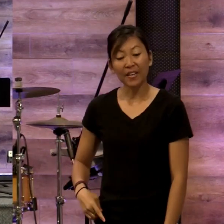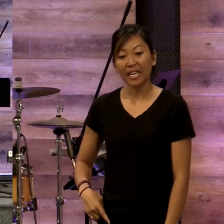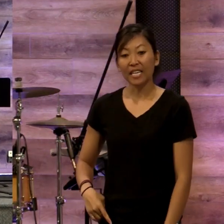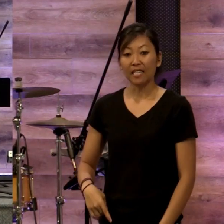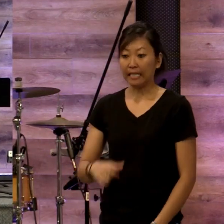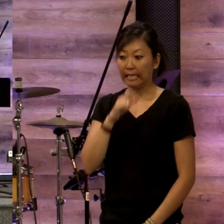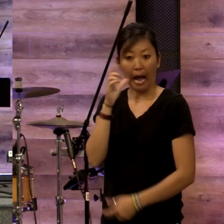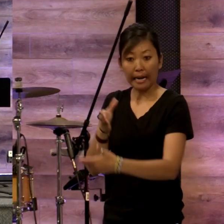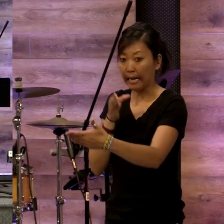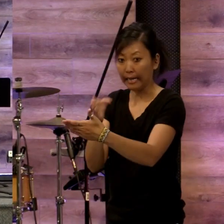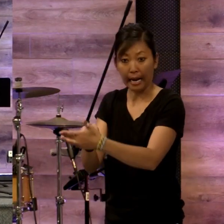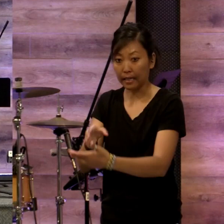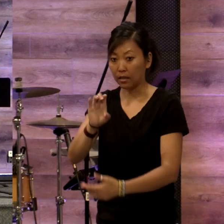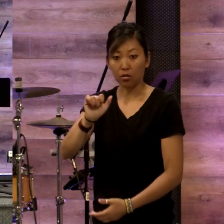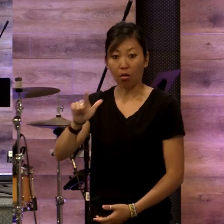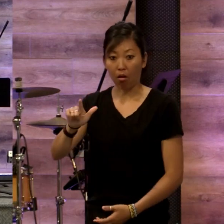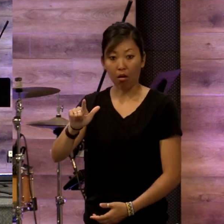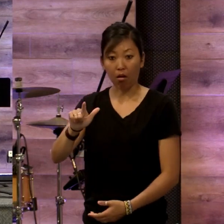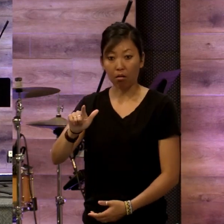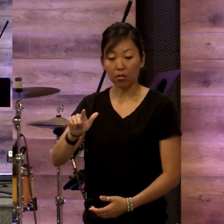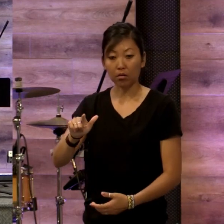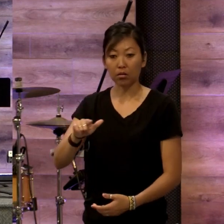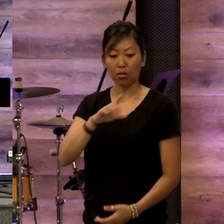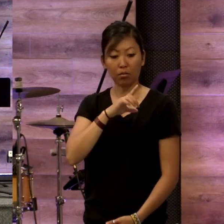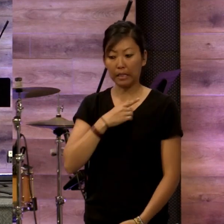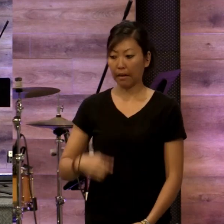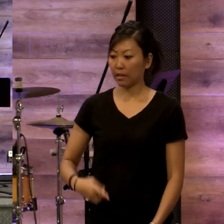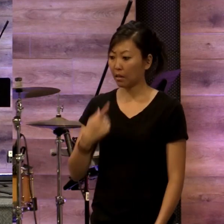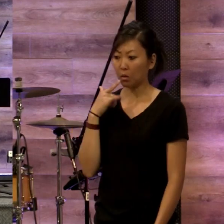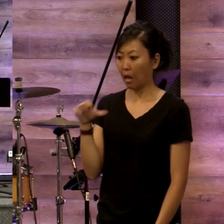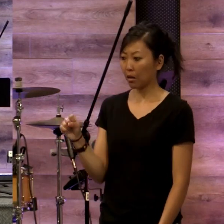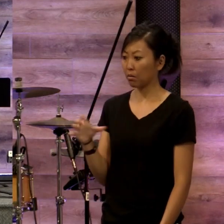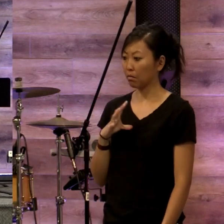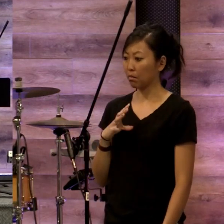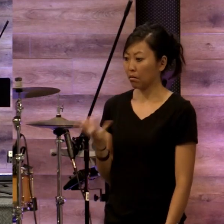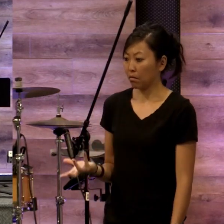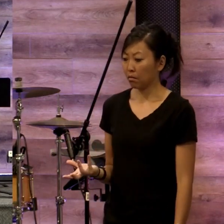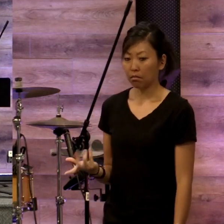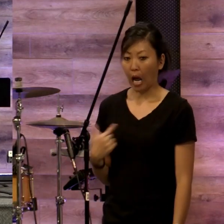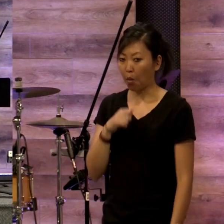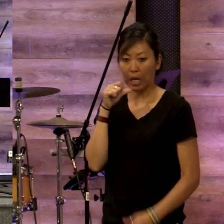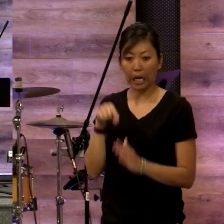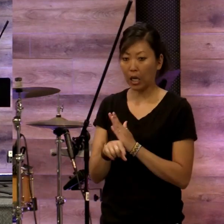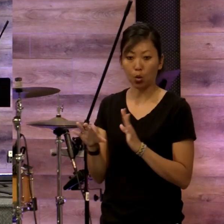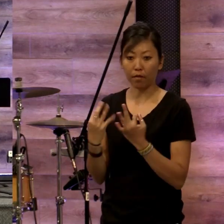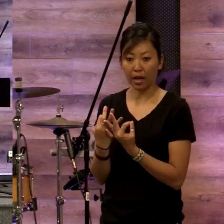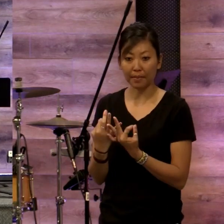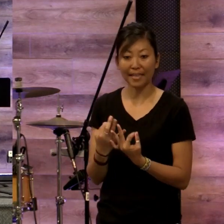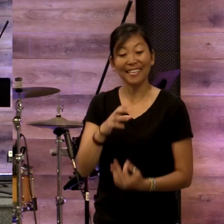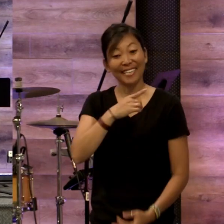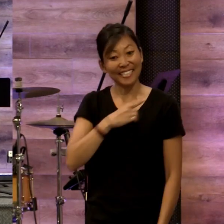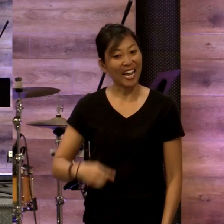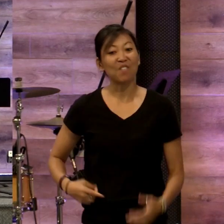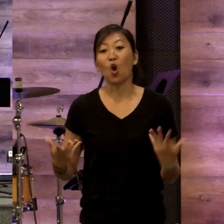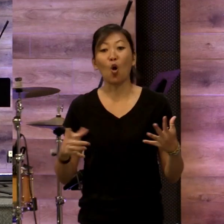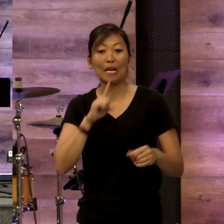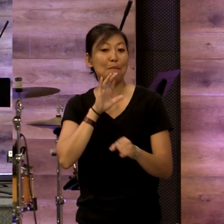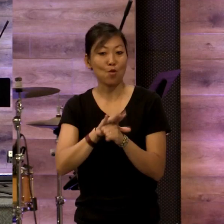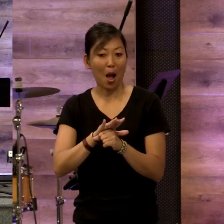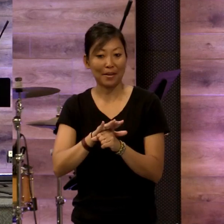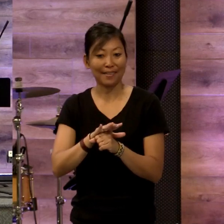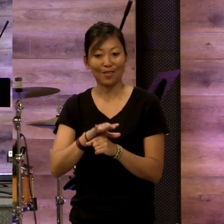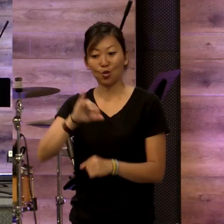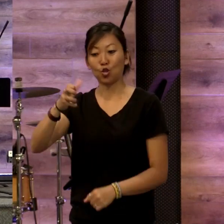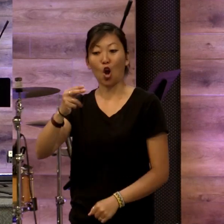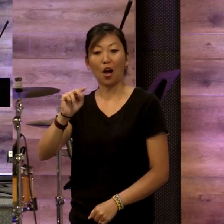not against him. And so David says, sure. And we already know that David's already promised this to Jonathan 2 chapters ago. They already made a